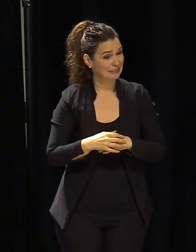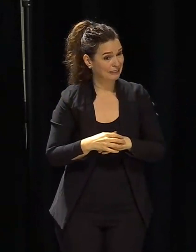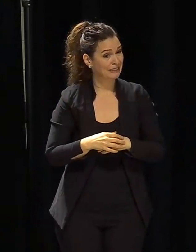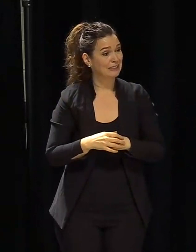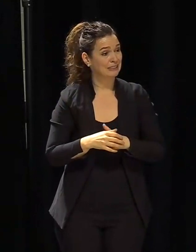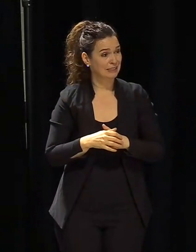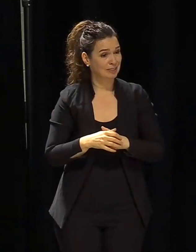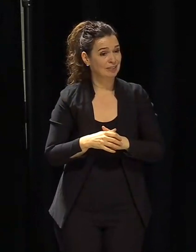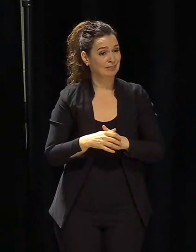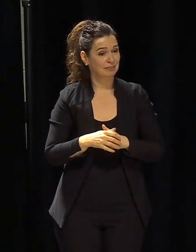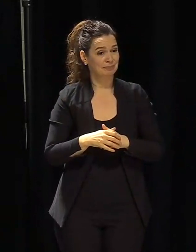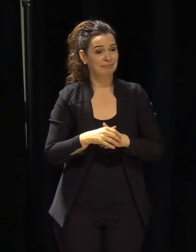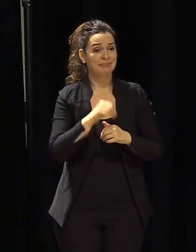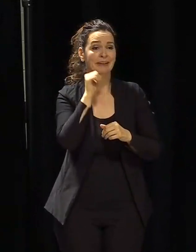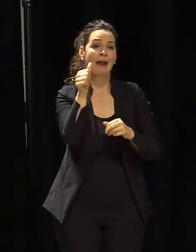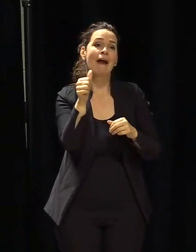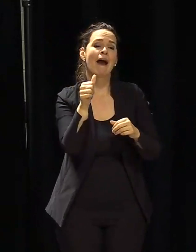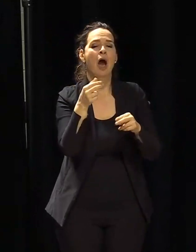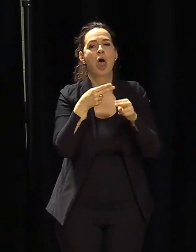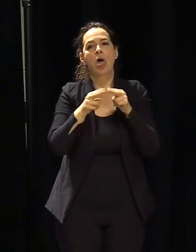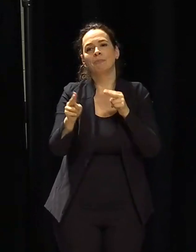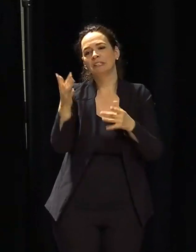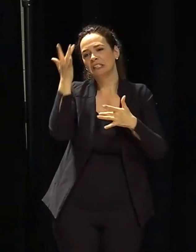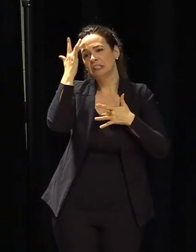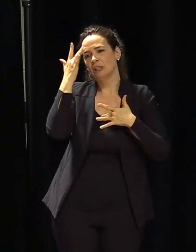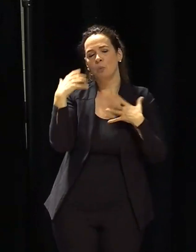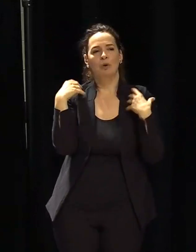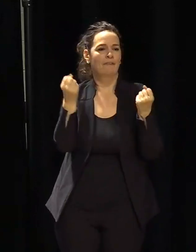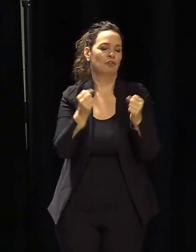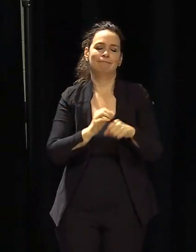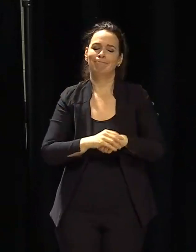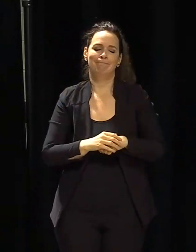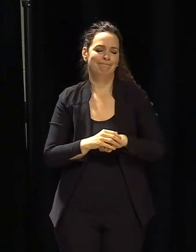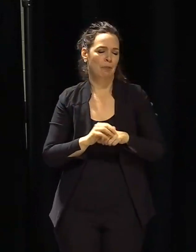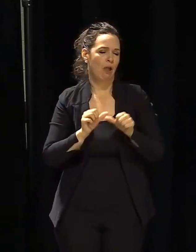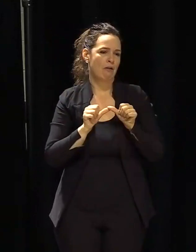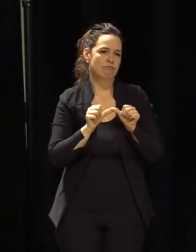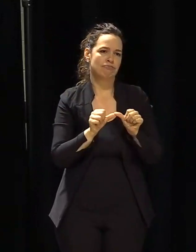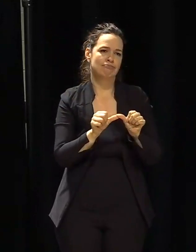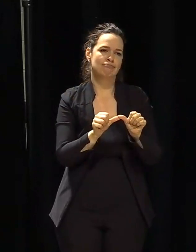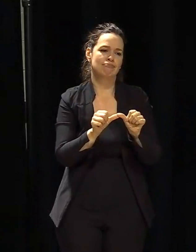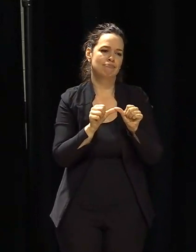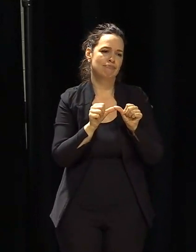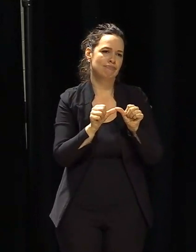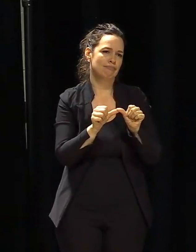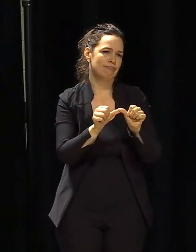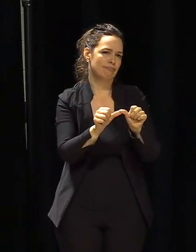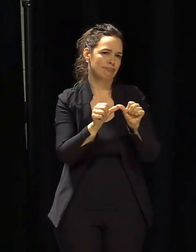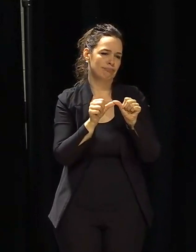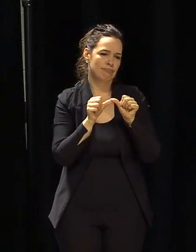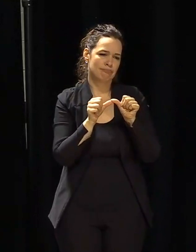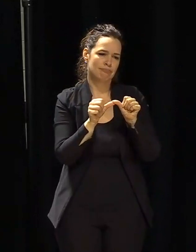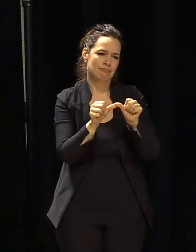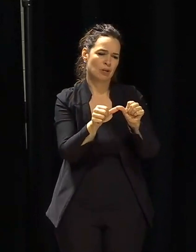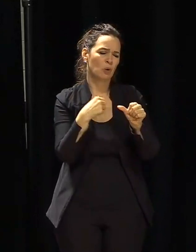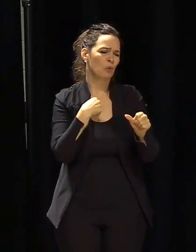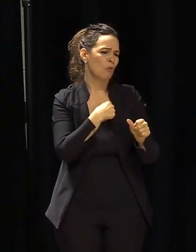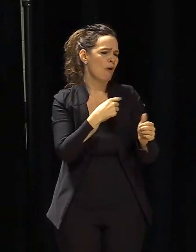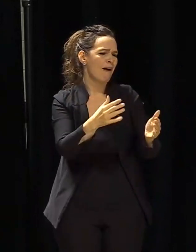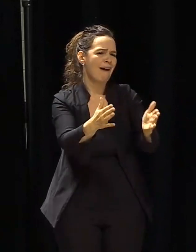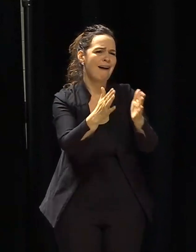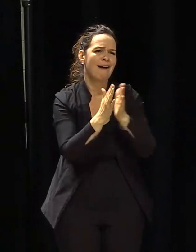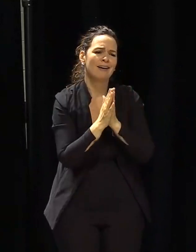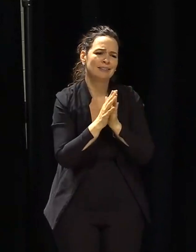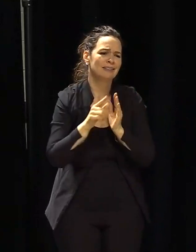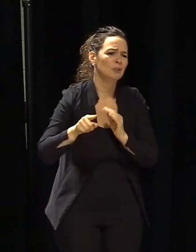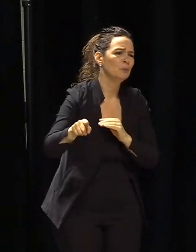missed the briefing or the reporting. We asked, we basically are asking the community for help. And